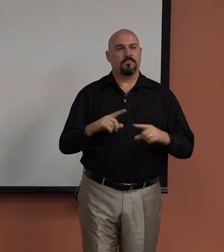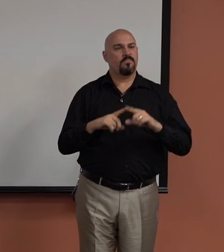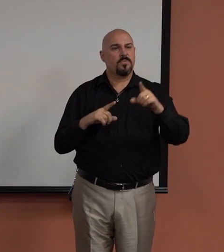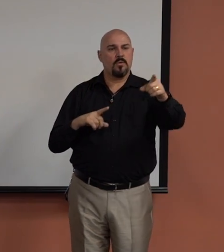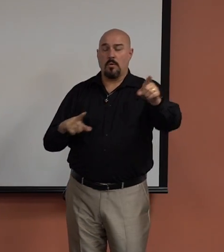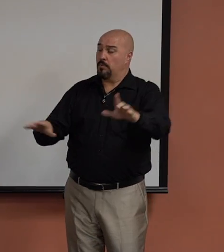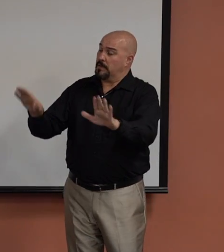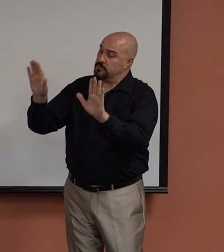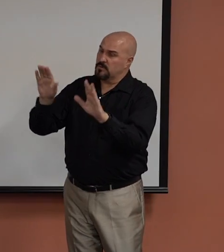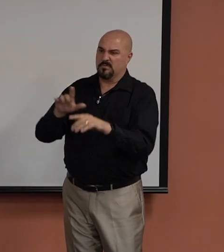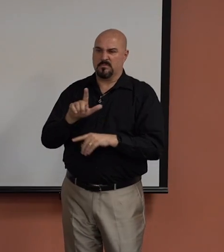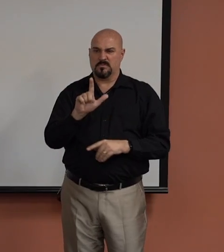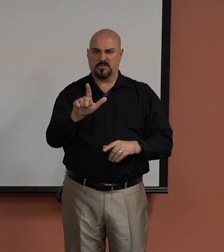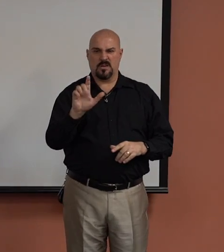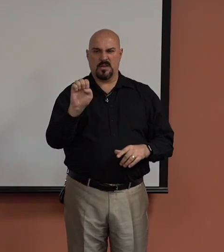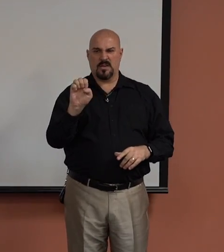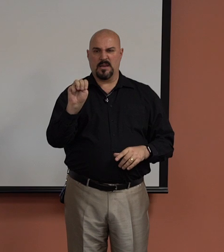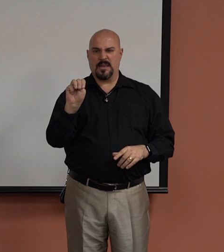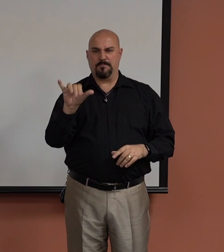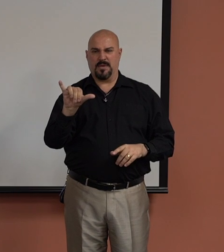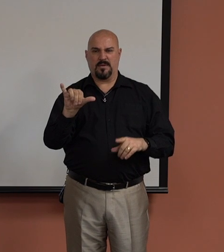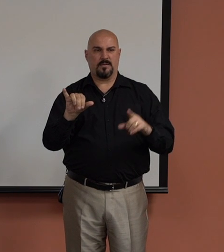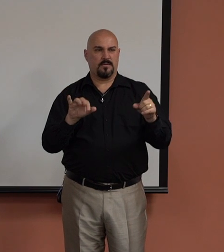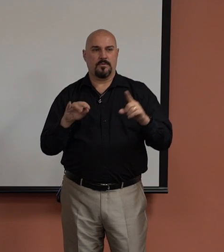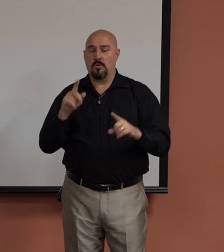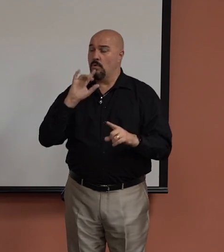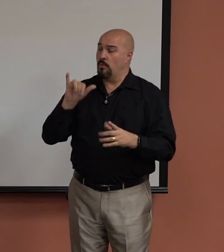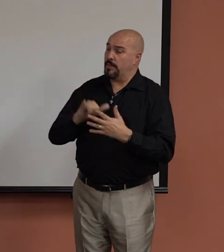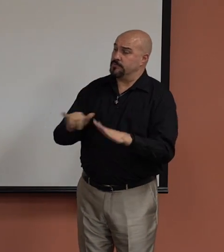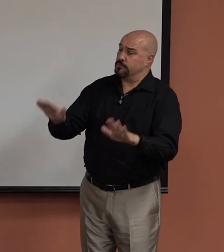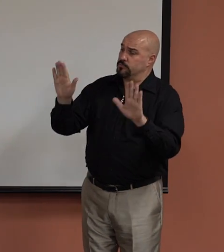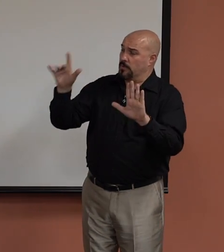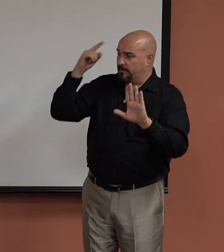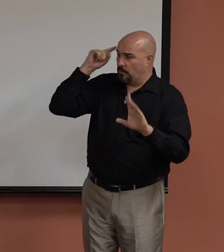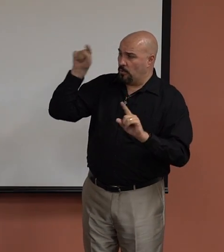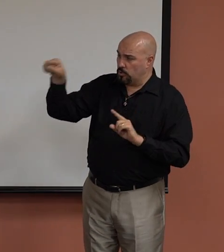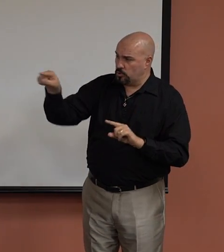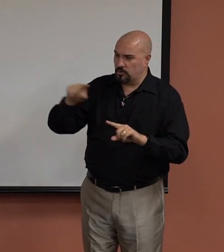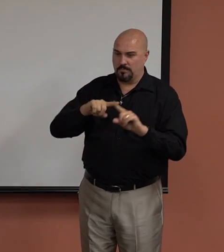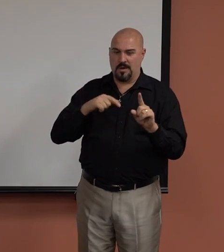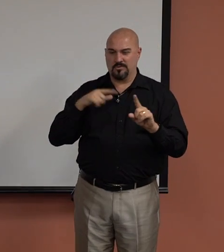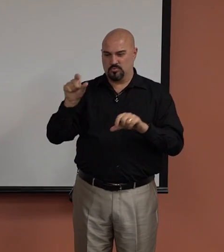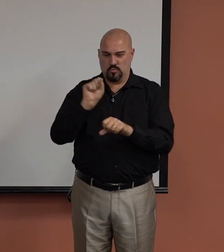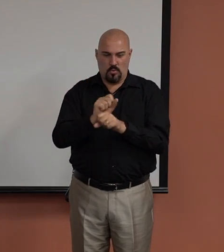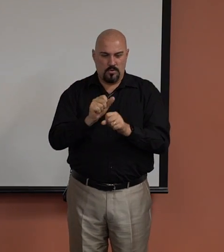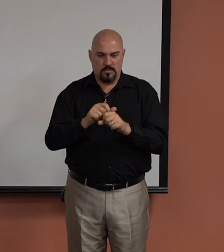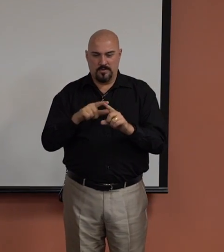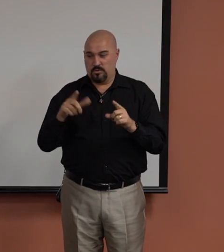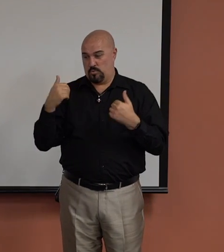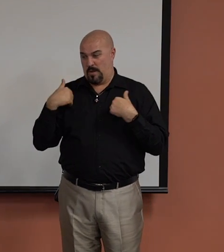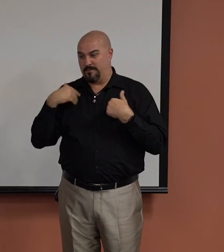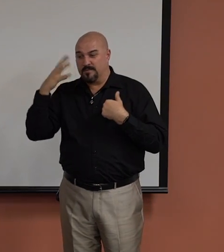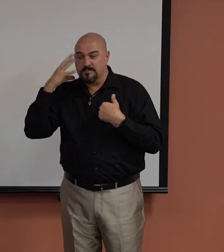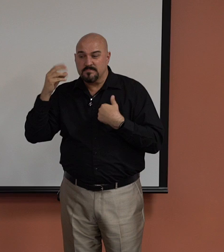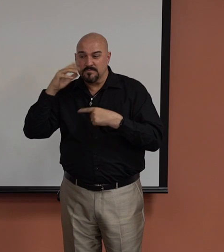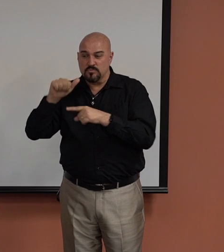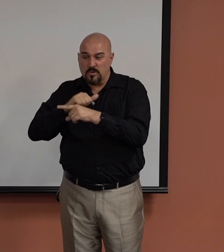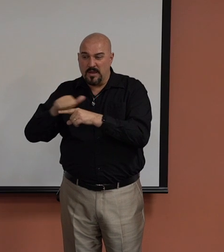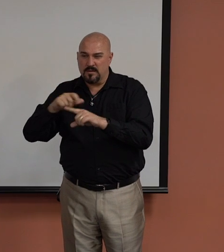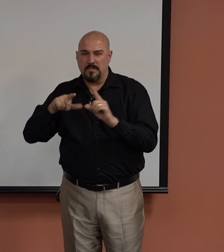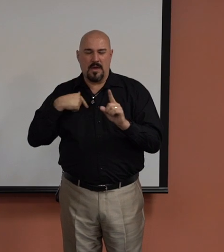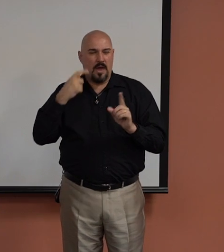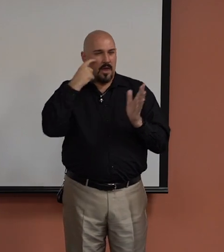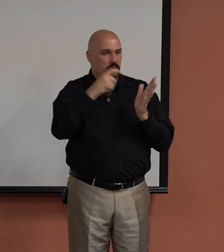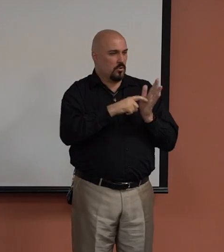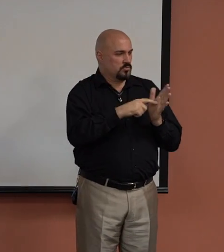of the time when we're working with children that are visually impaired or have complete blindness, a lot of the times the parents are sheltering